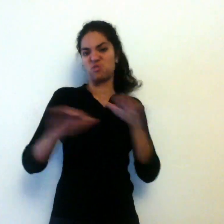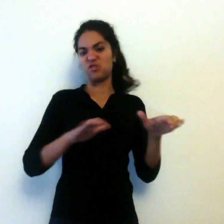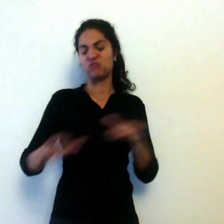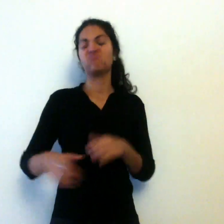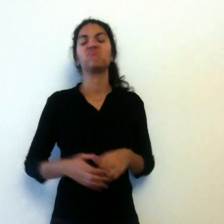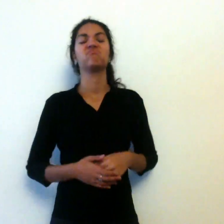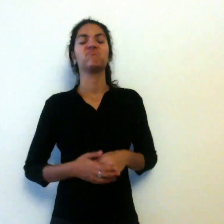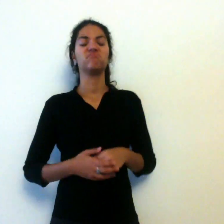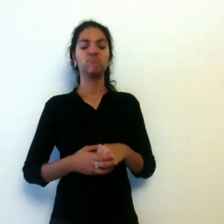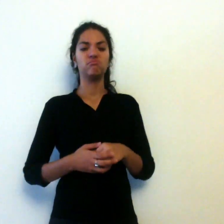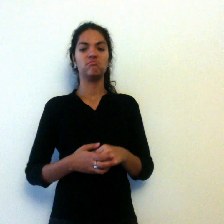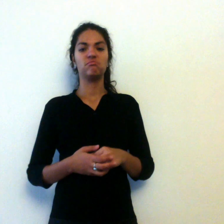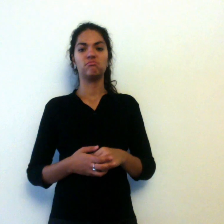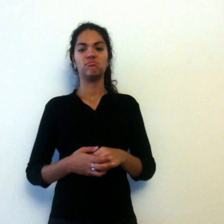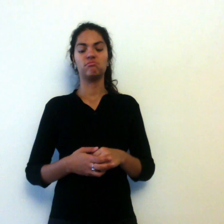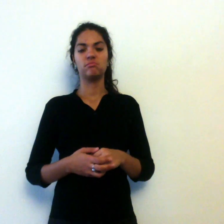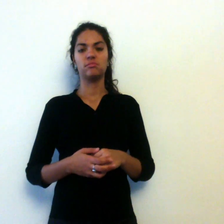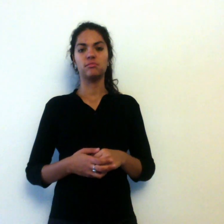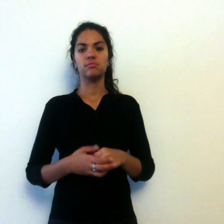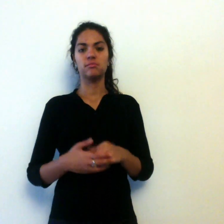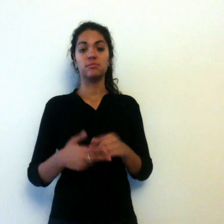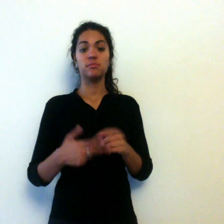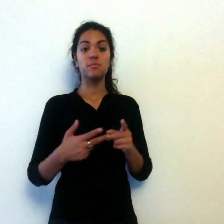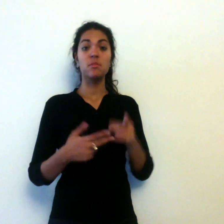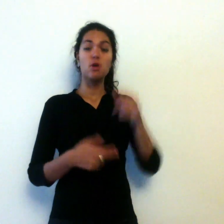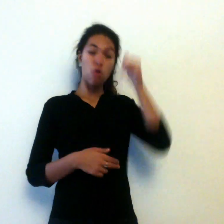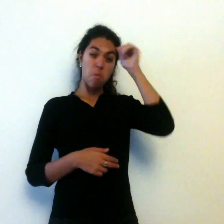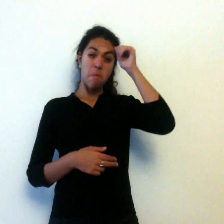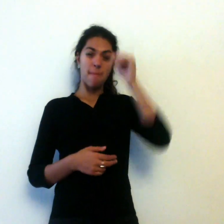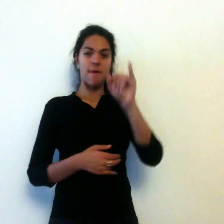she's not my wife, she's my sister? Where do you think he got that from?